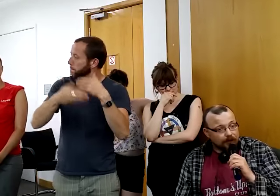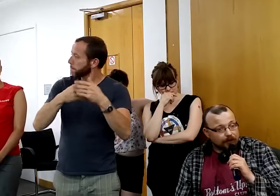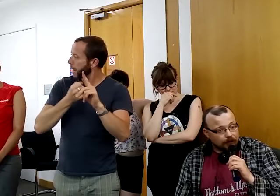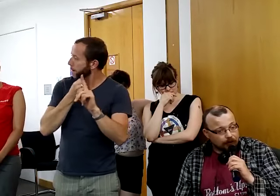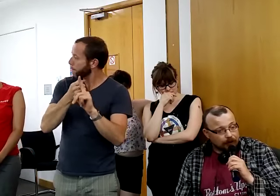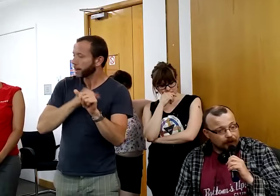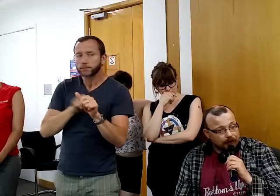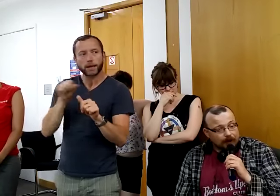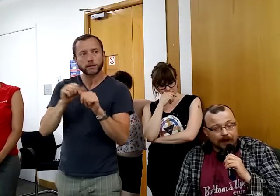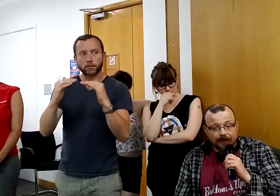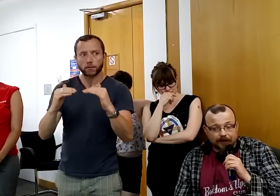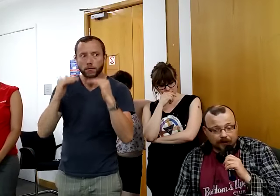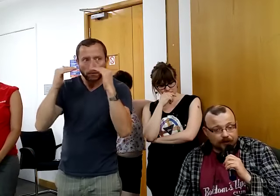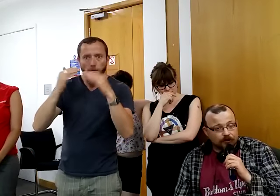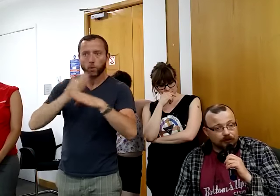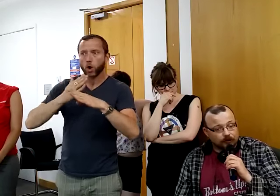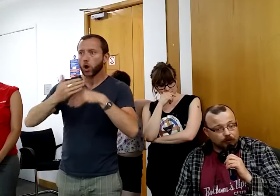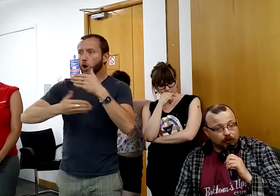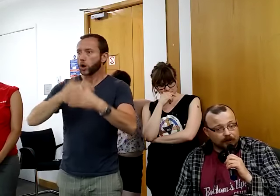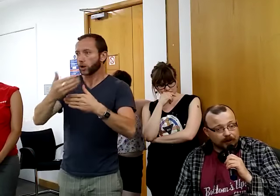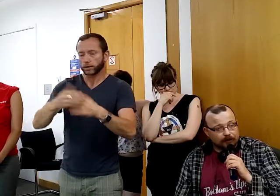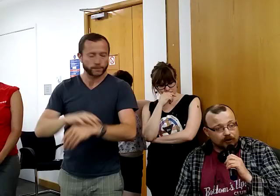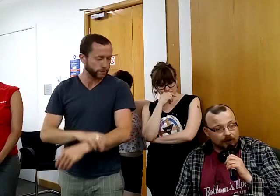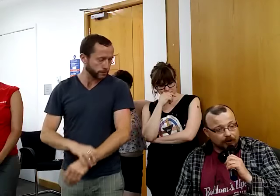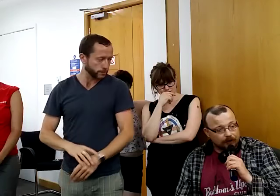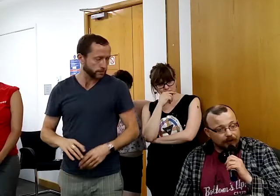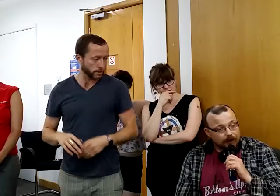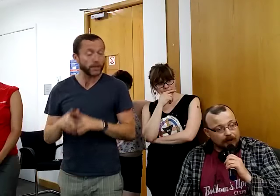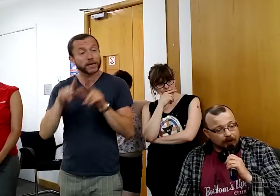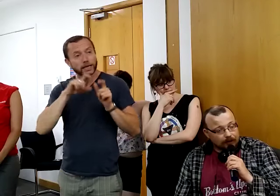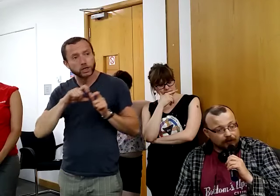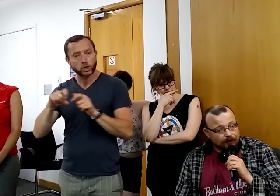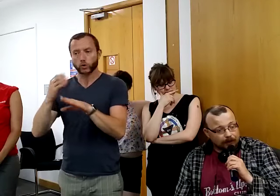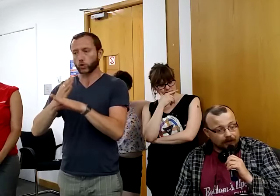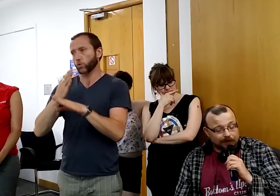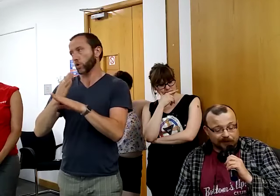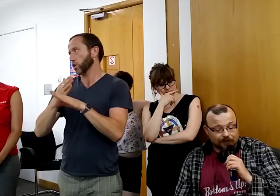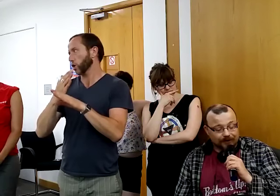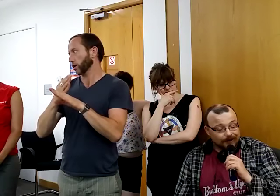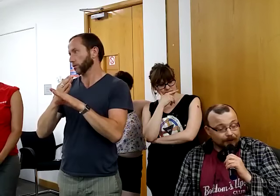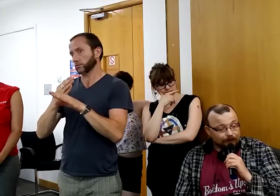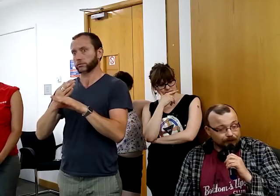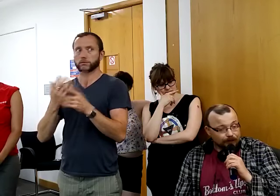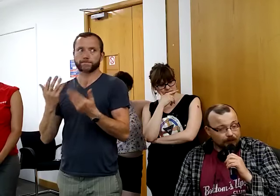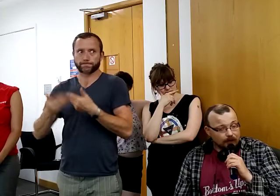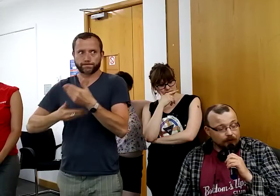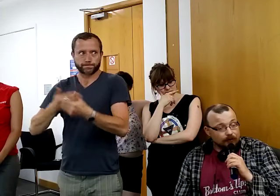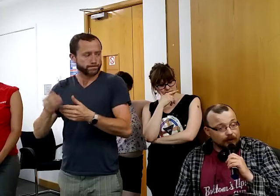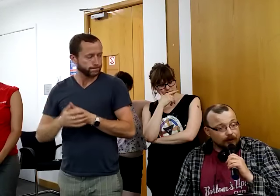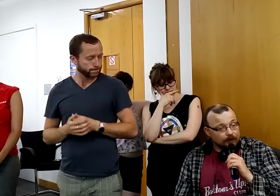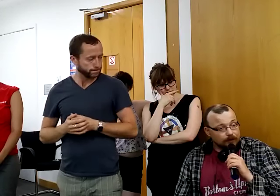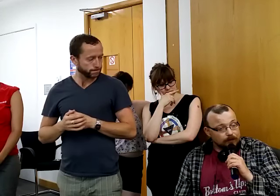can you have in your community? And continue to do the work that has gone on and got us to the place, because